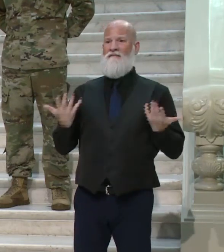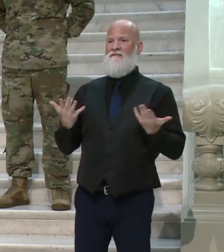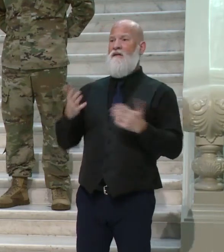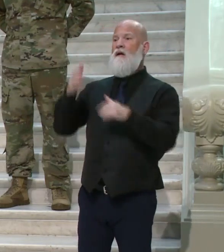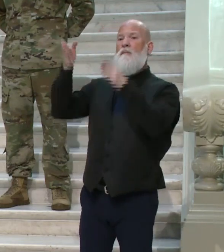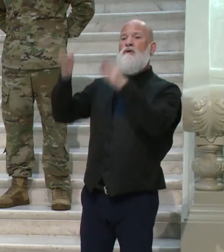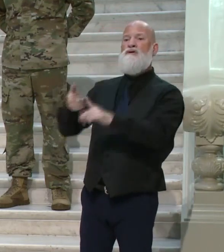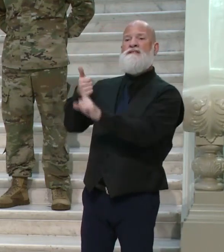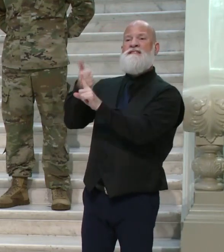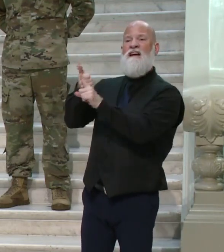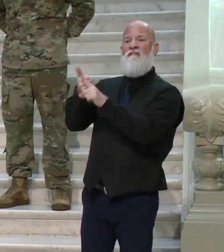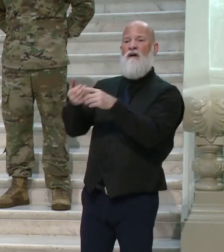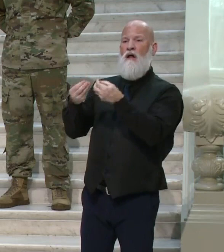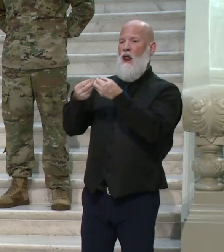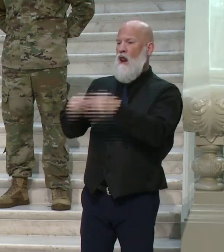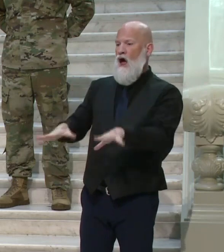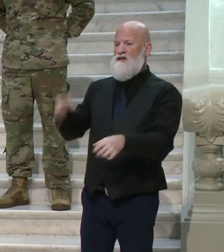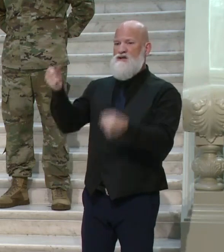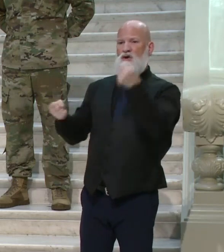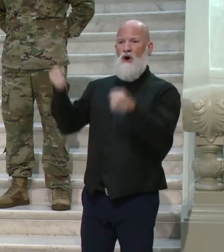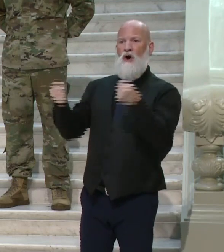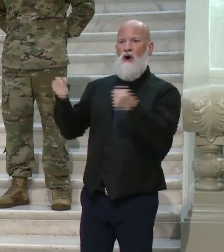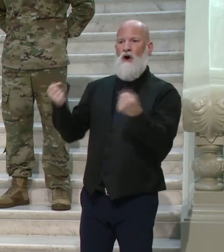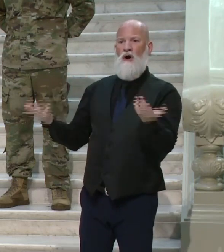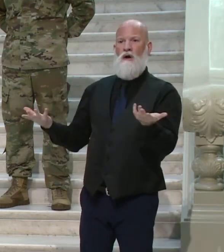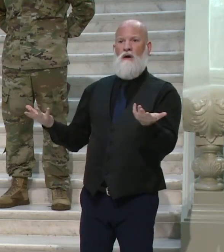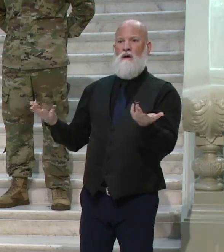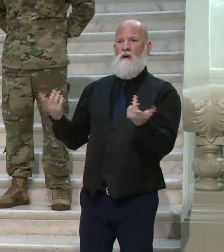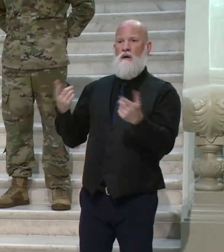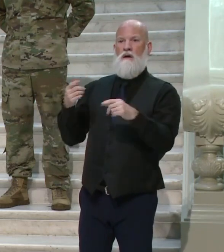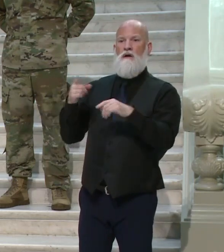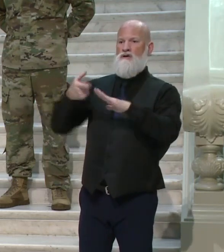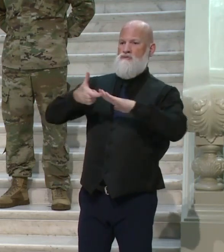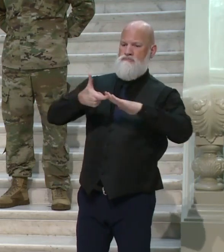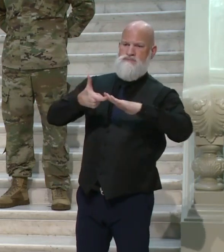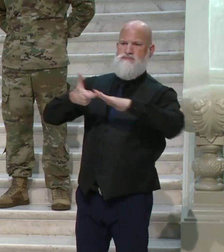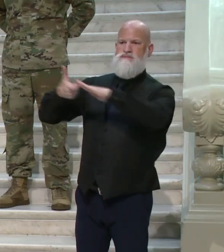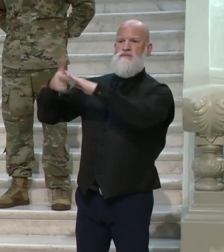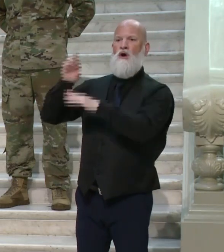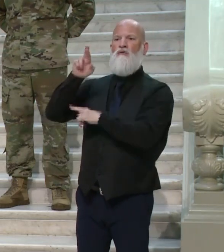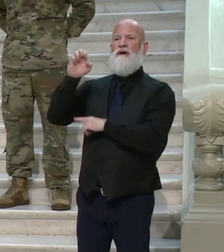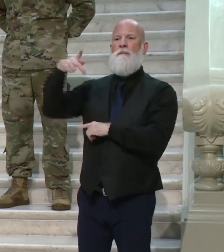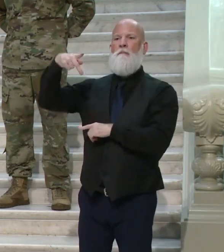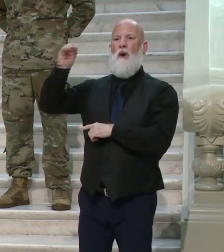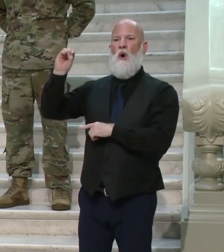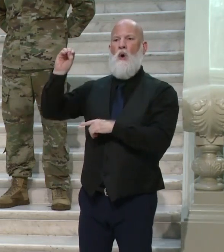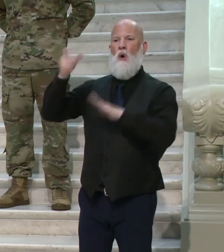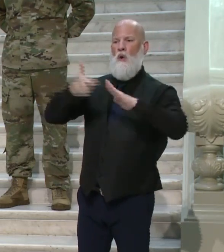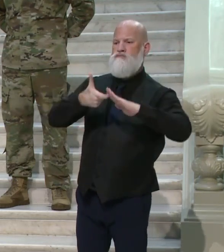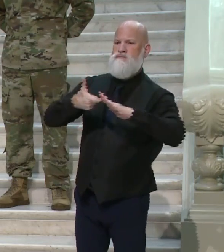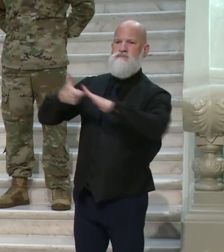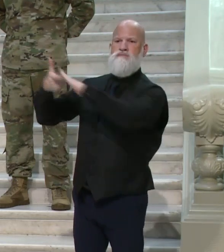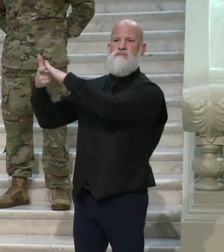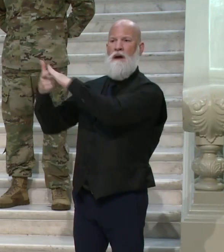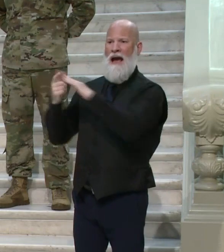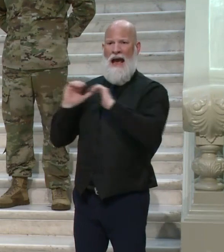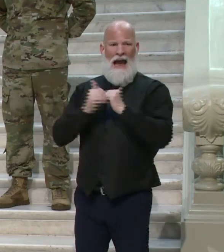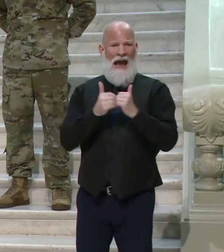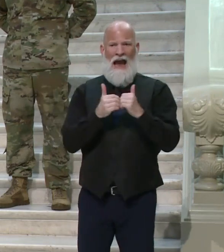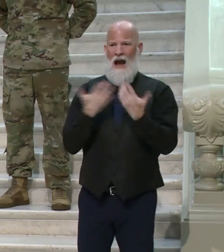So it wasn't a mandate. It simply gave people the opportunity to reopen. And I will tell you, I'm very proud of those small business